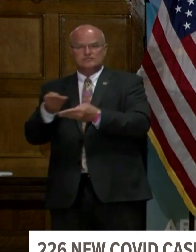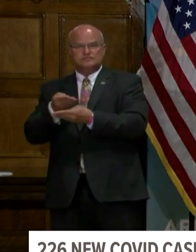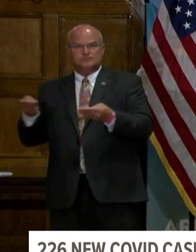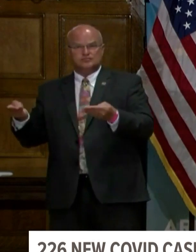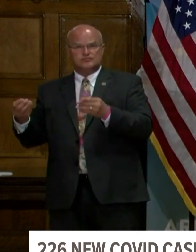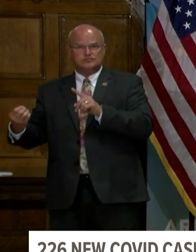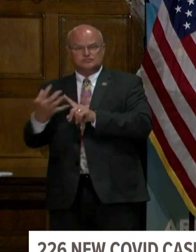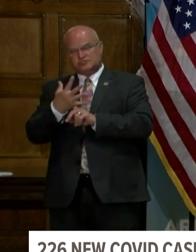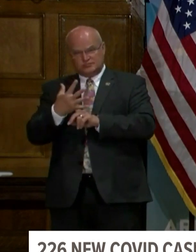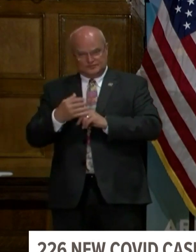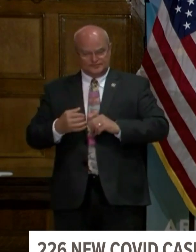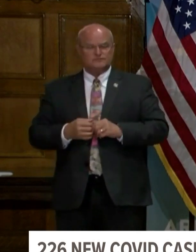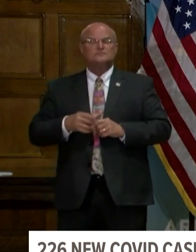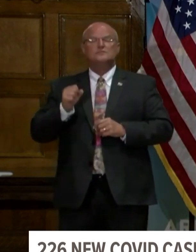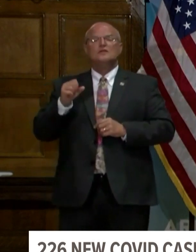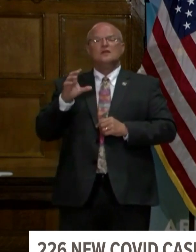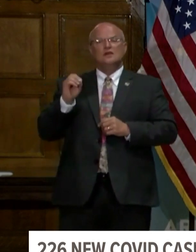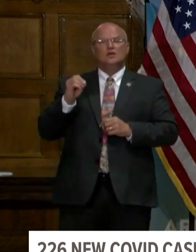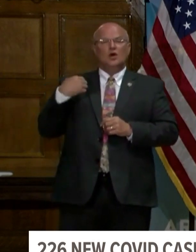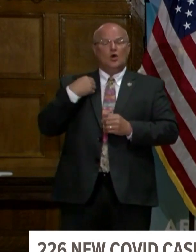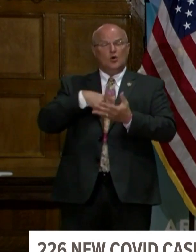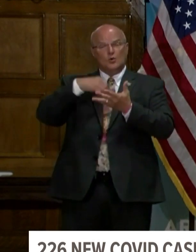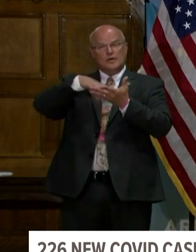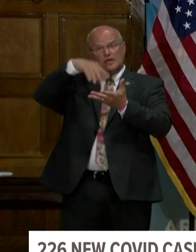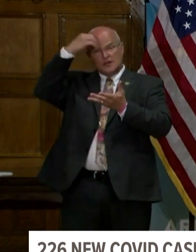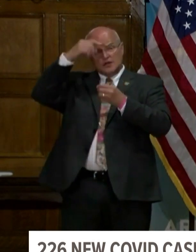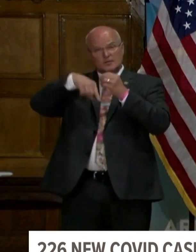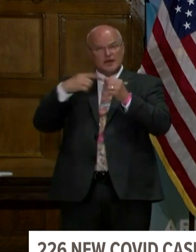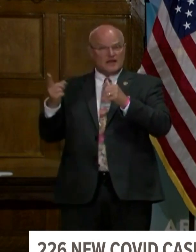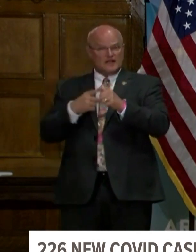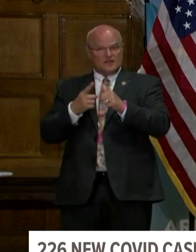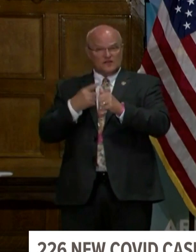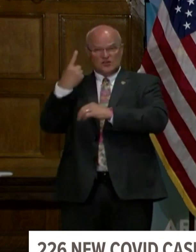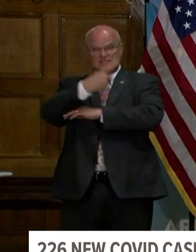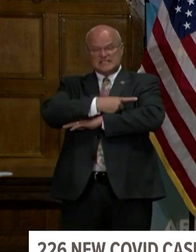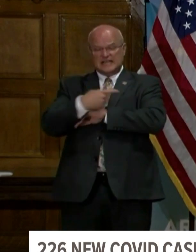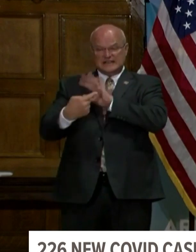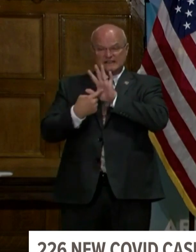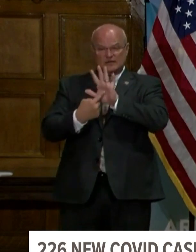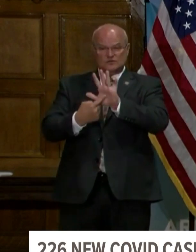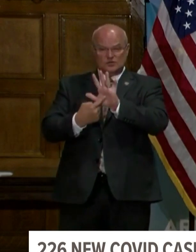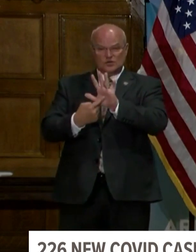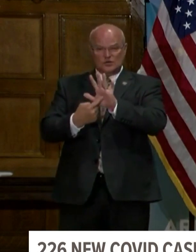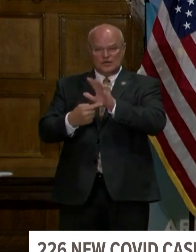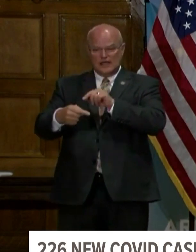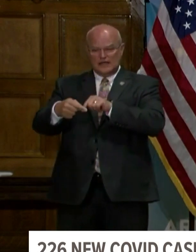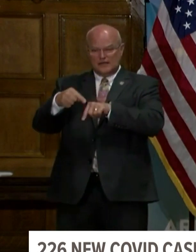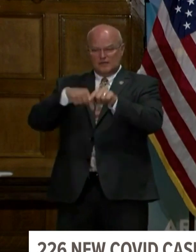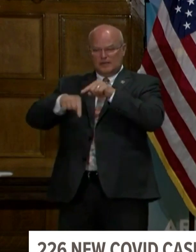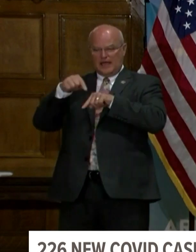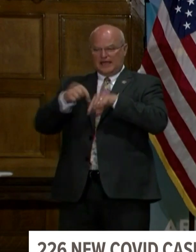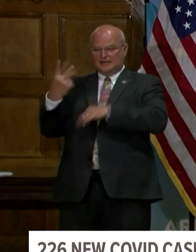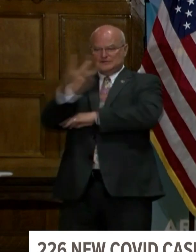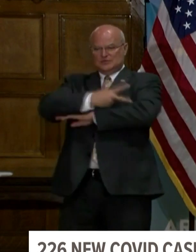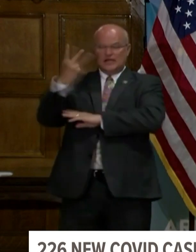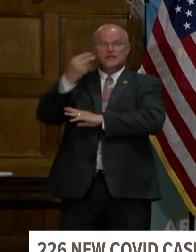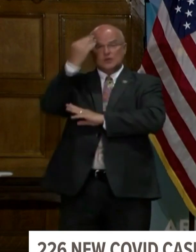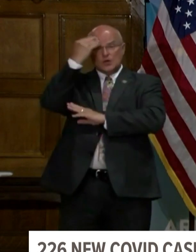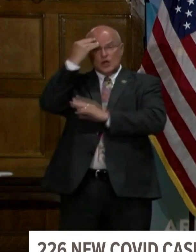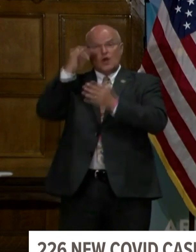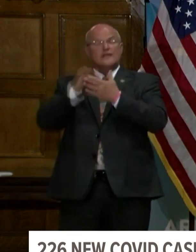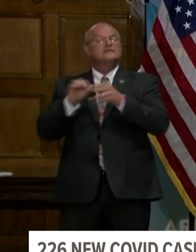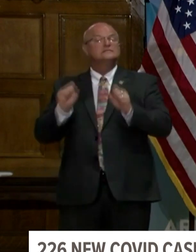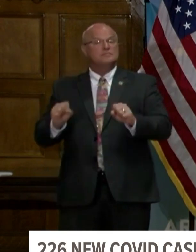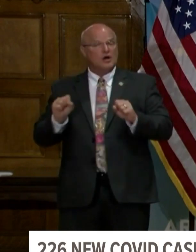the illness. So we learn about their first day of symptoms, and then we back up 2 days, because we know that